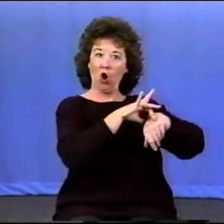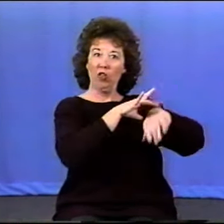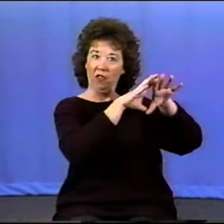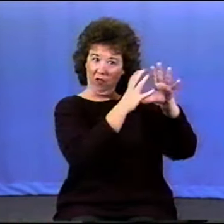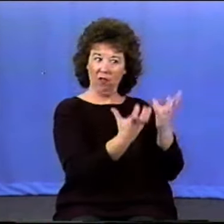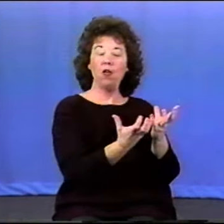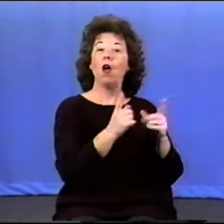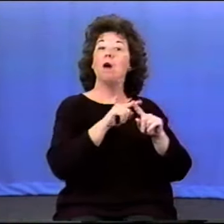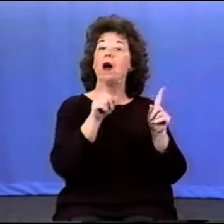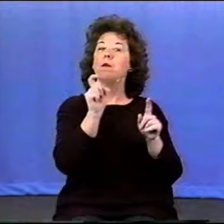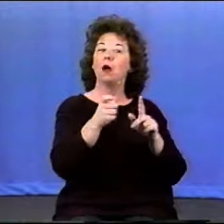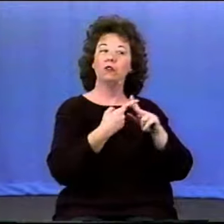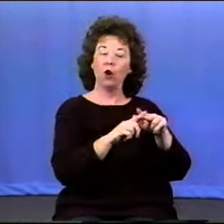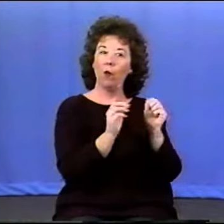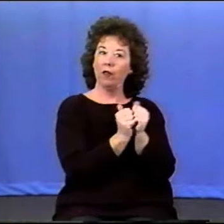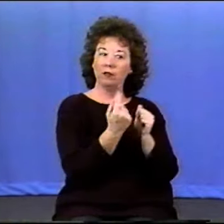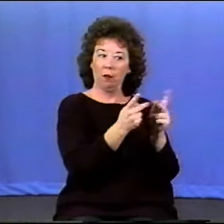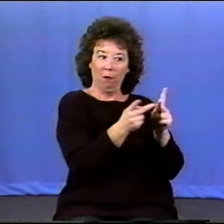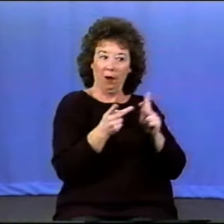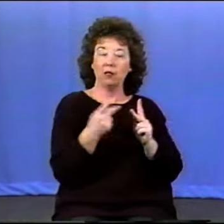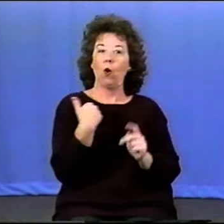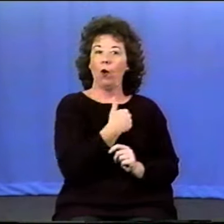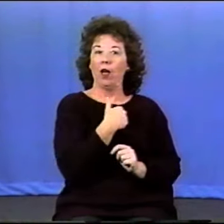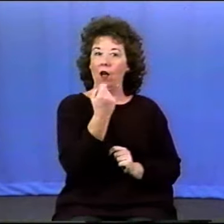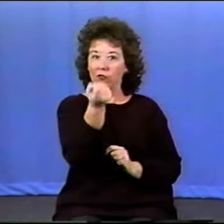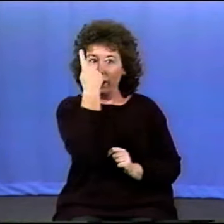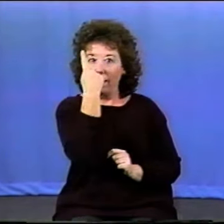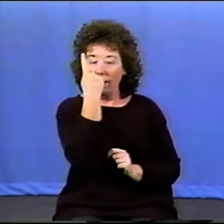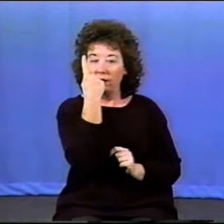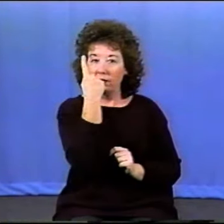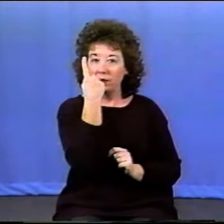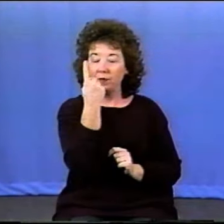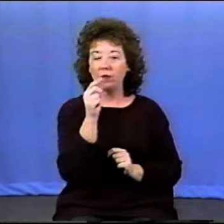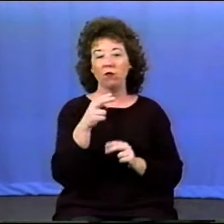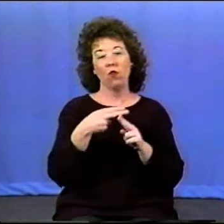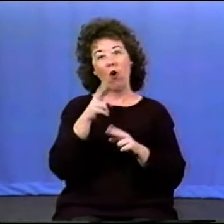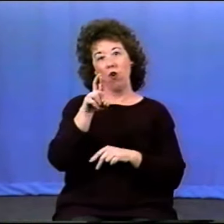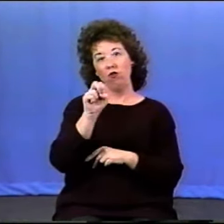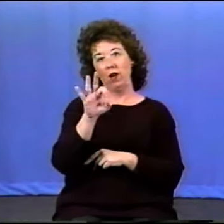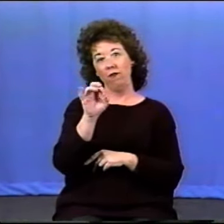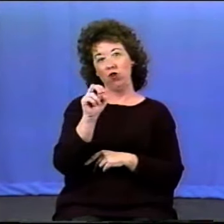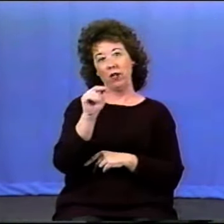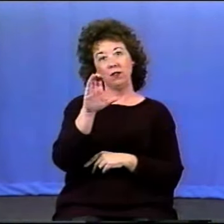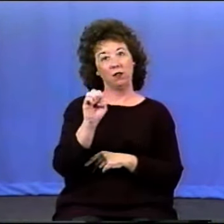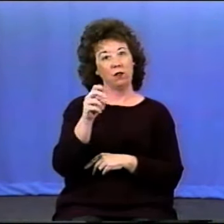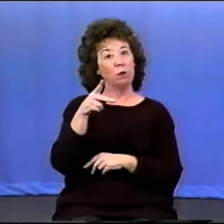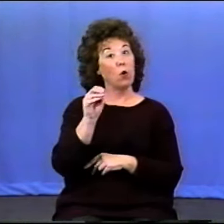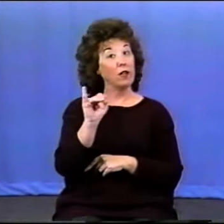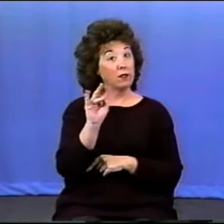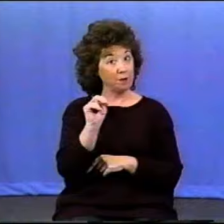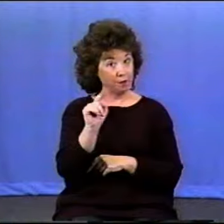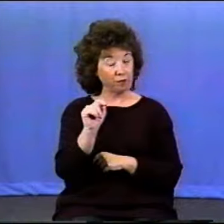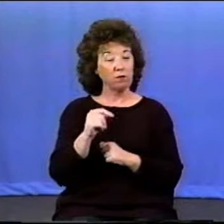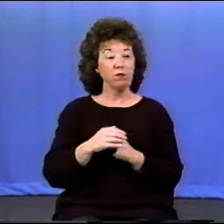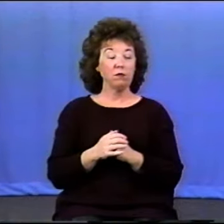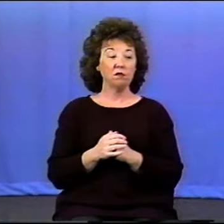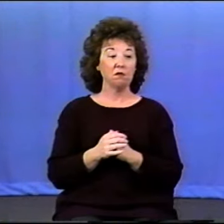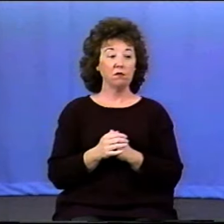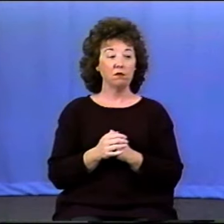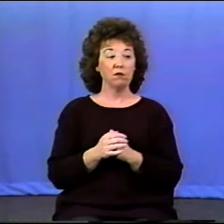to start with. Now, as it happens, we do have some built-in reference points when we're